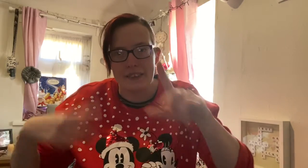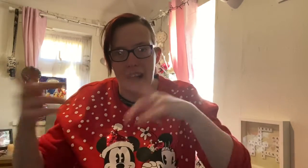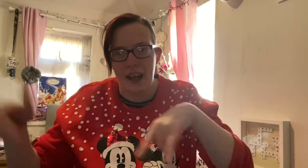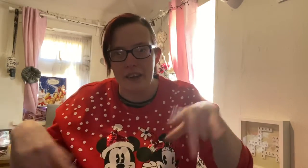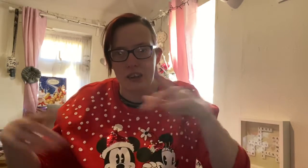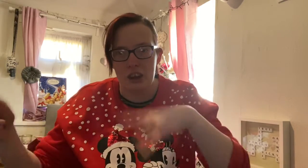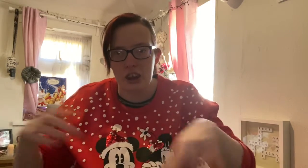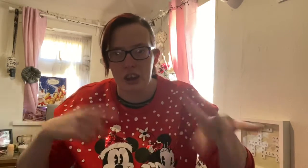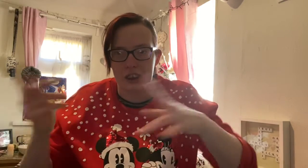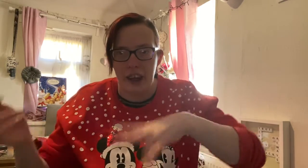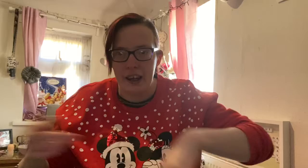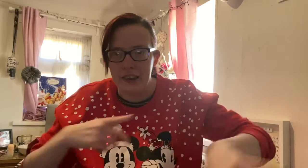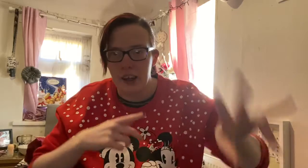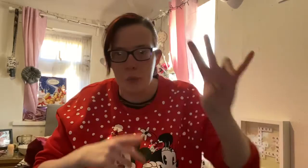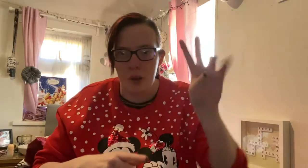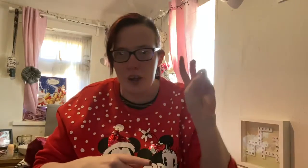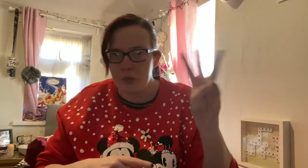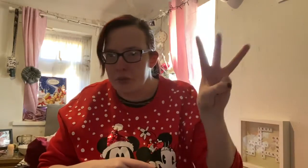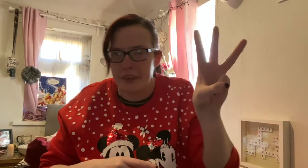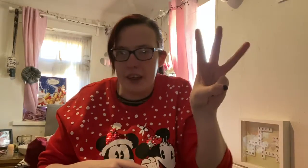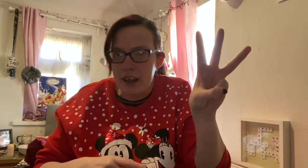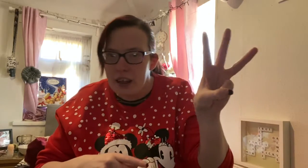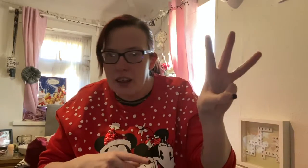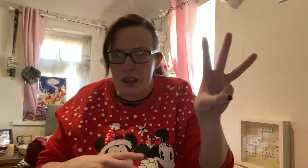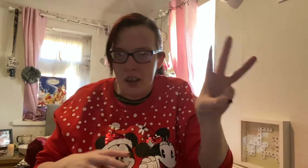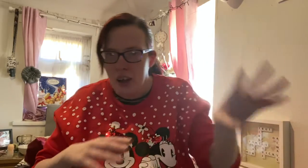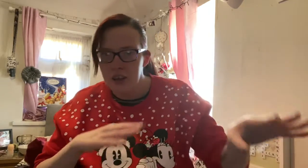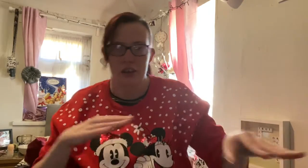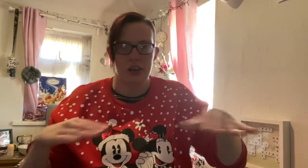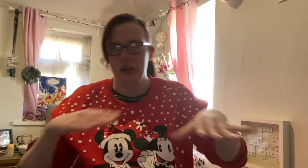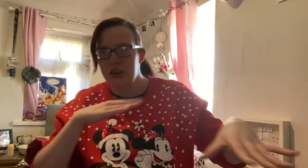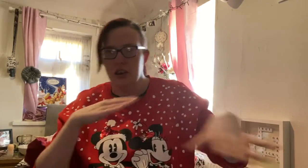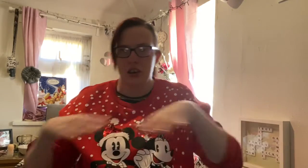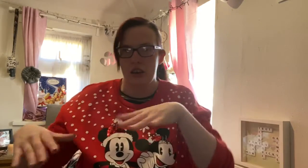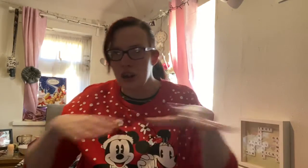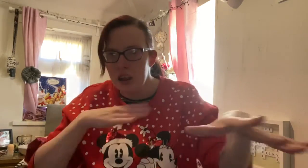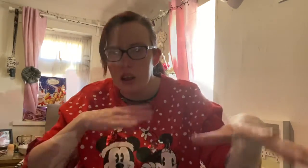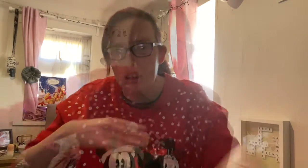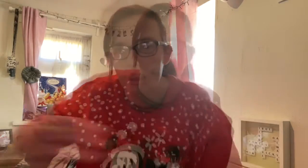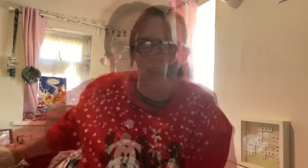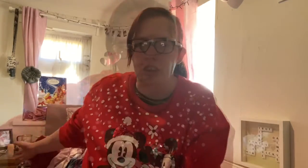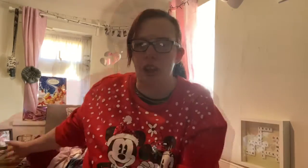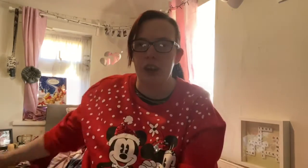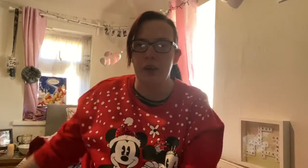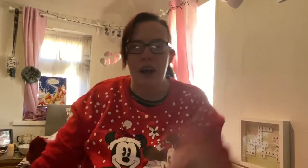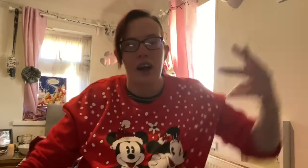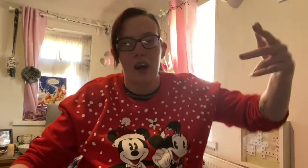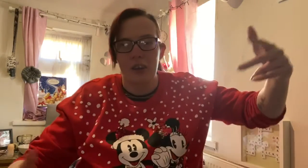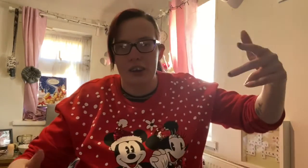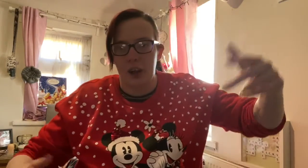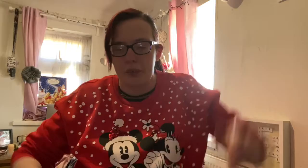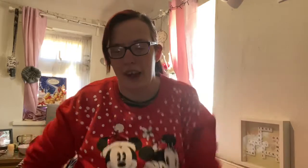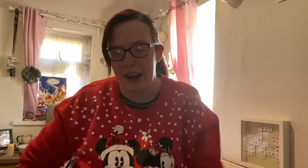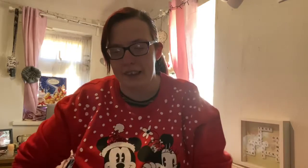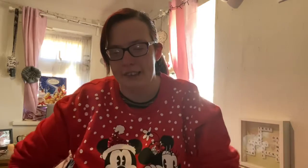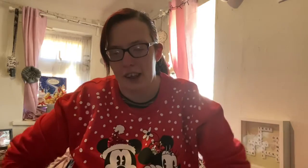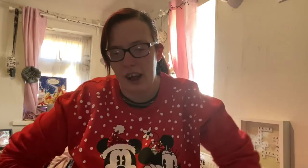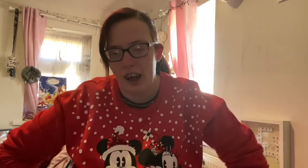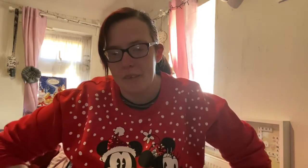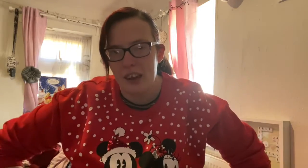get into day number 3. Dun dun dun. So what's up guys?